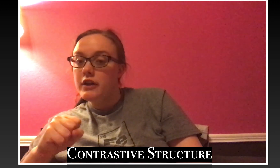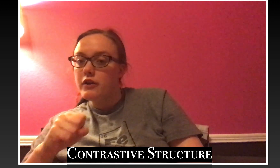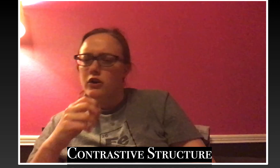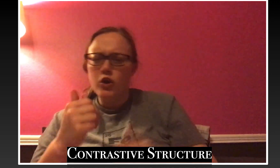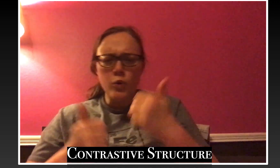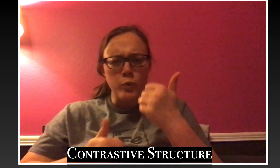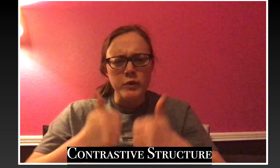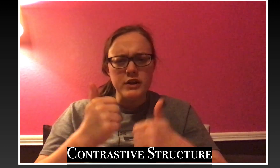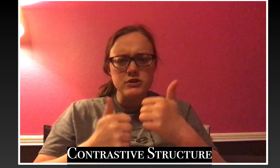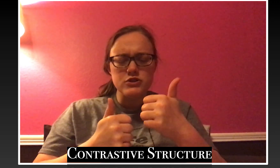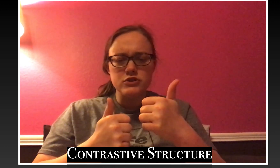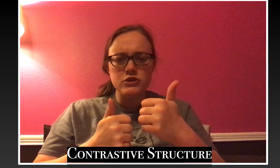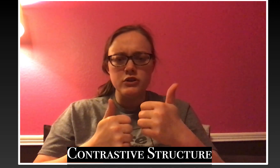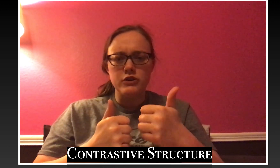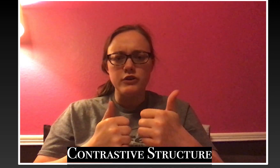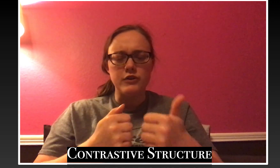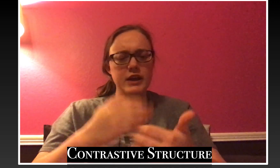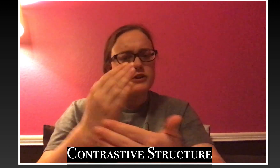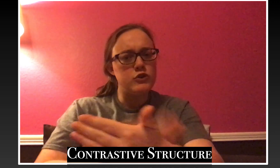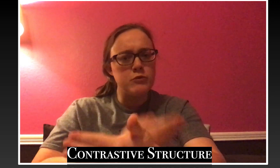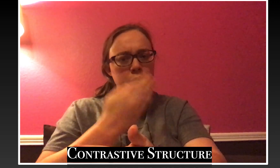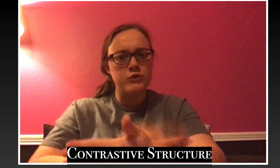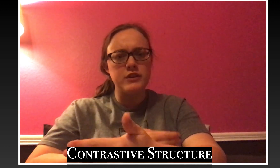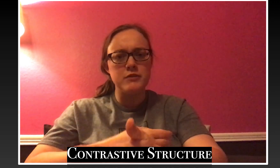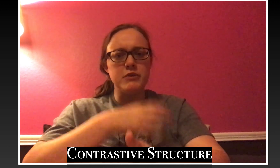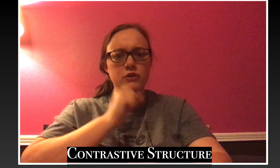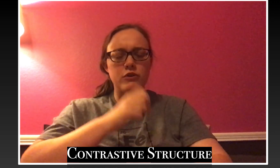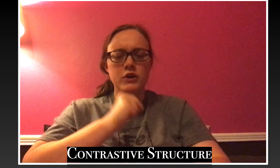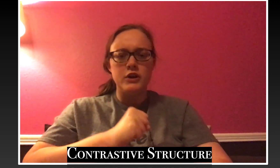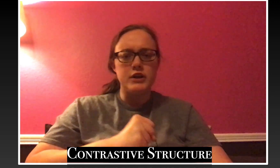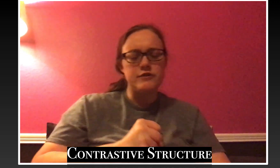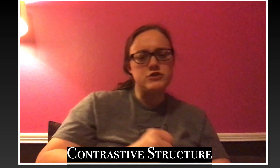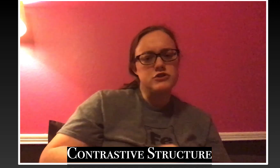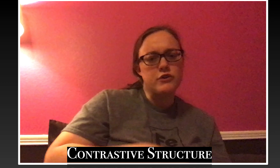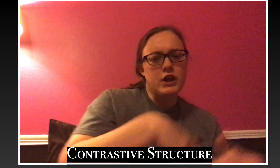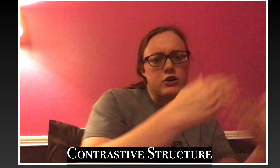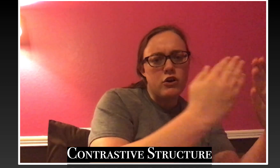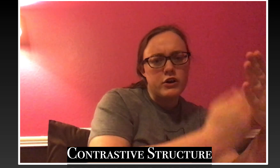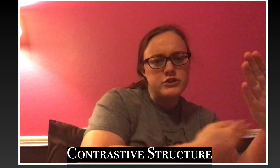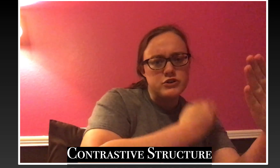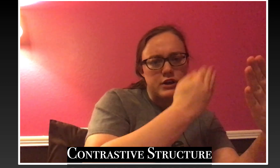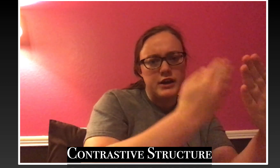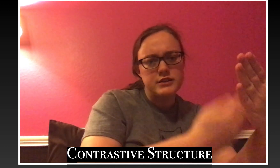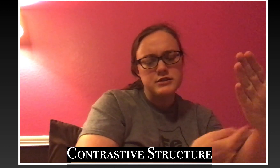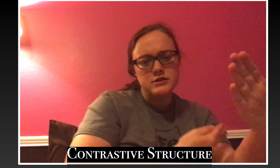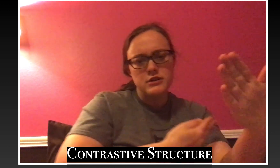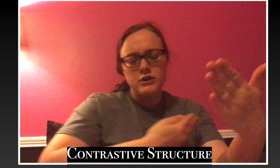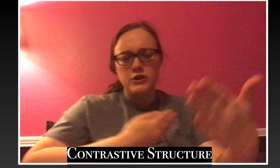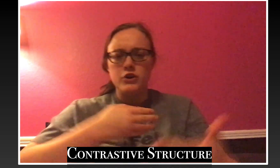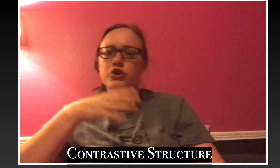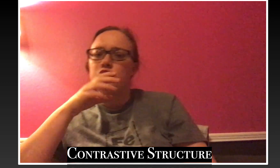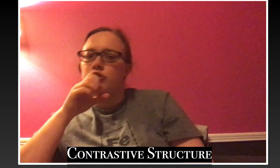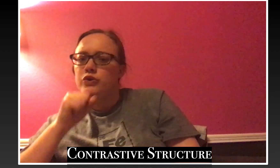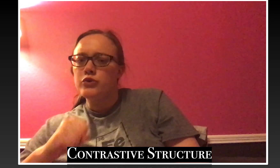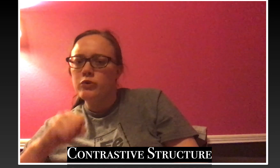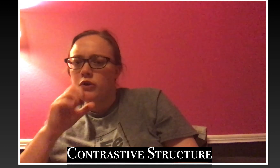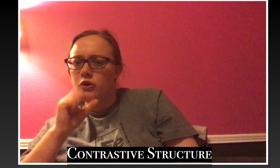other, which you can't do them both in the middle. You have to show that contrast. New,